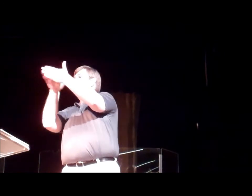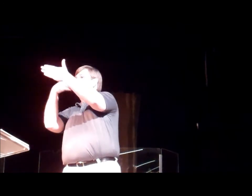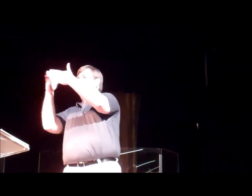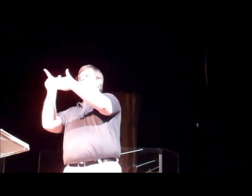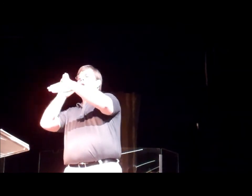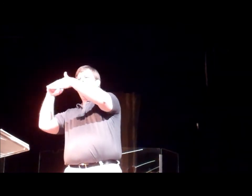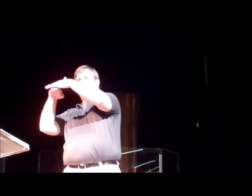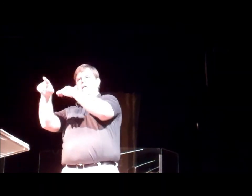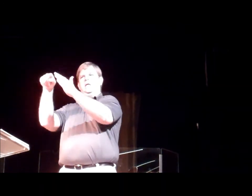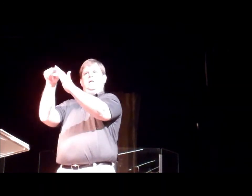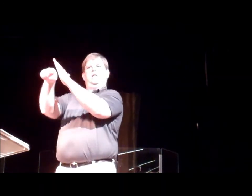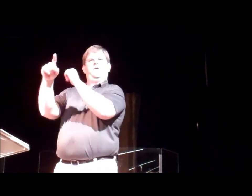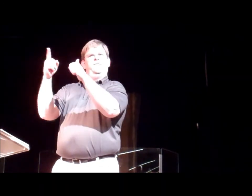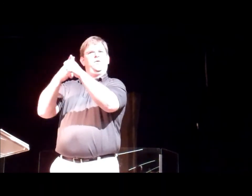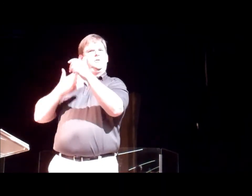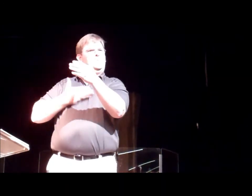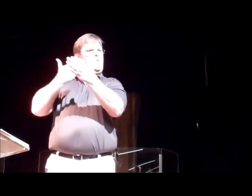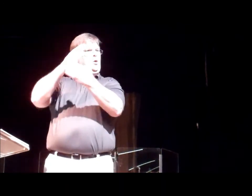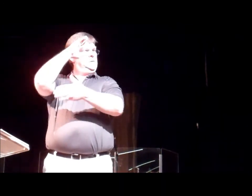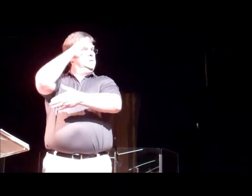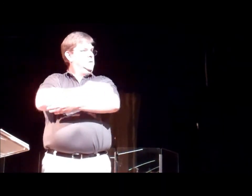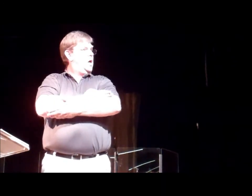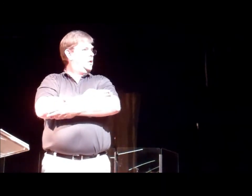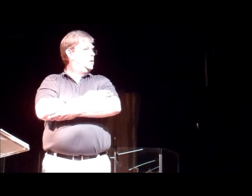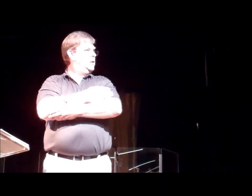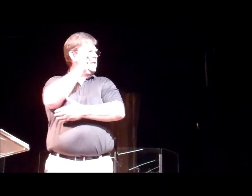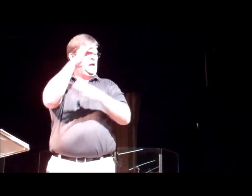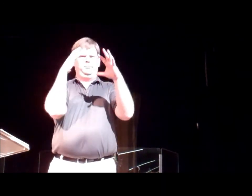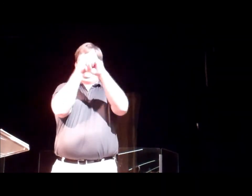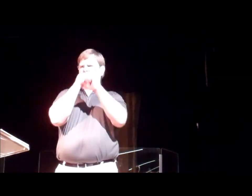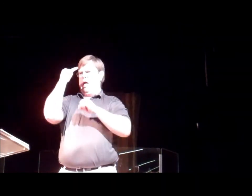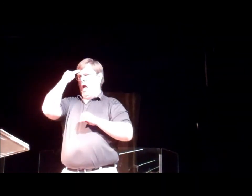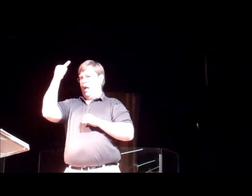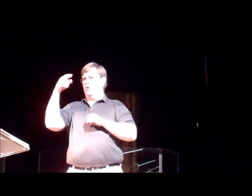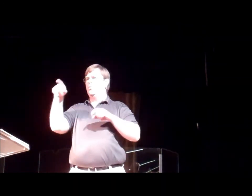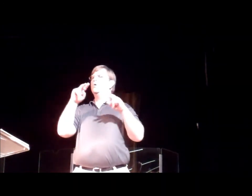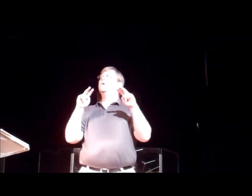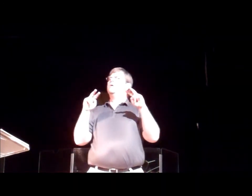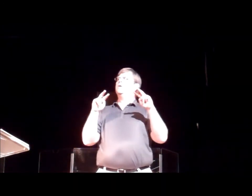to pass over that house. So if there was no blood of the lamb painted on